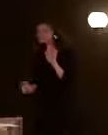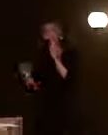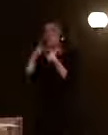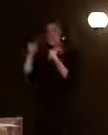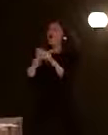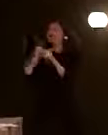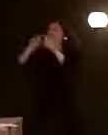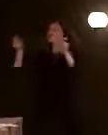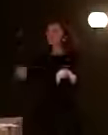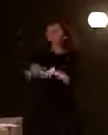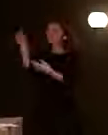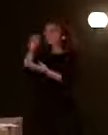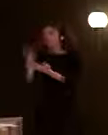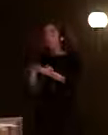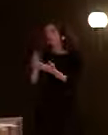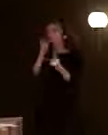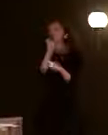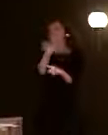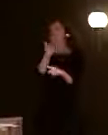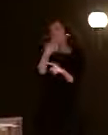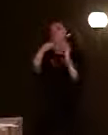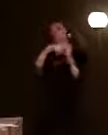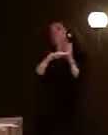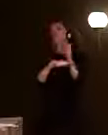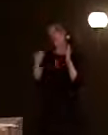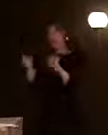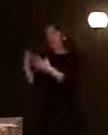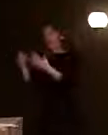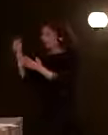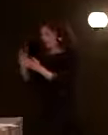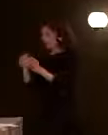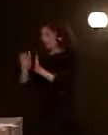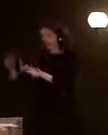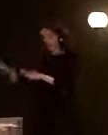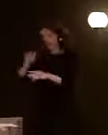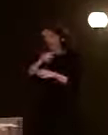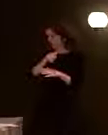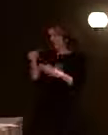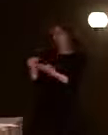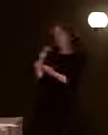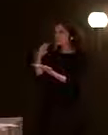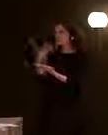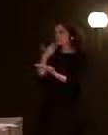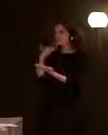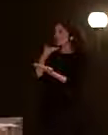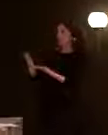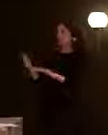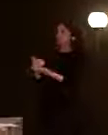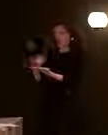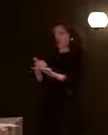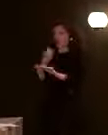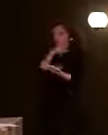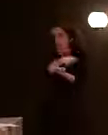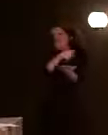Another example, and you'll see I've tried to find examples from different subjects, is a game of a treasure hunt.